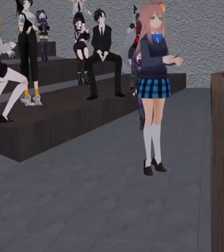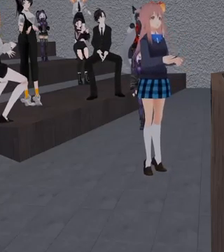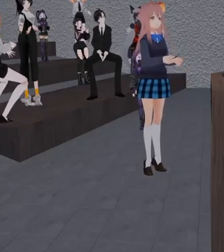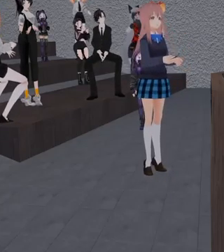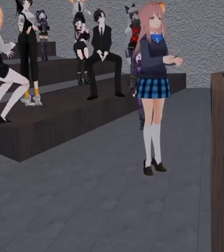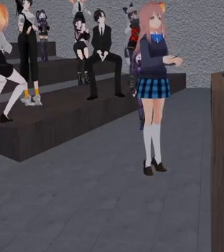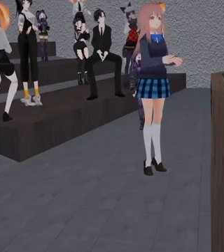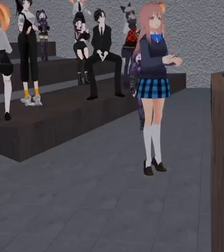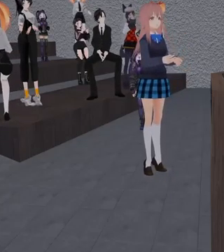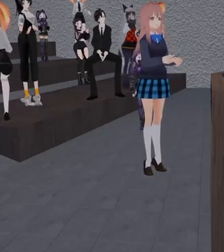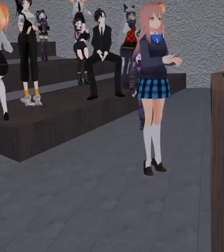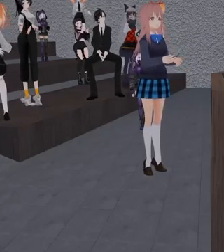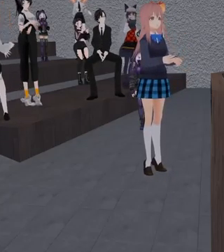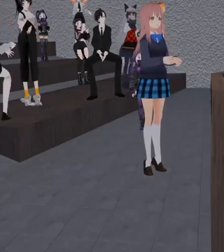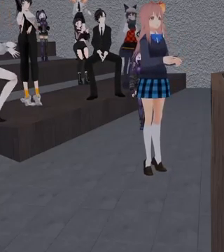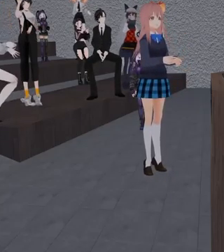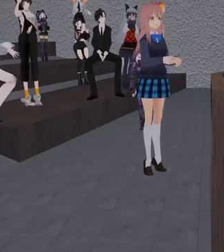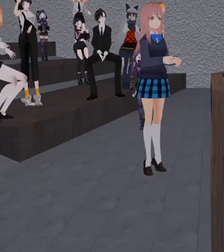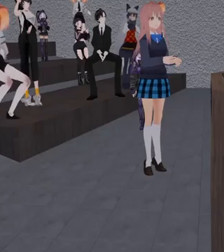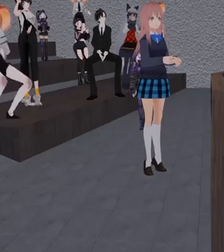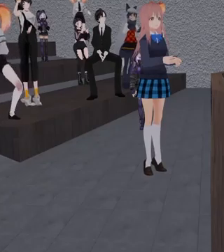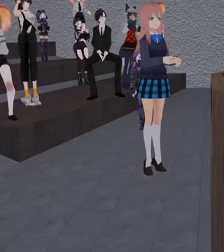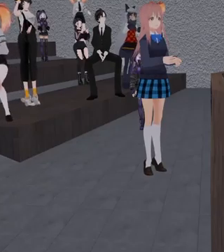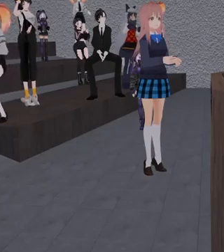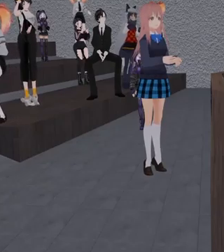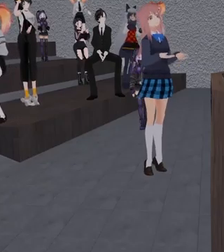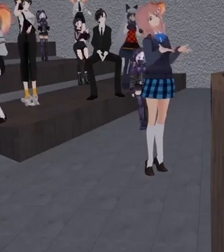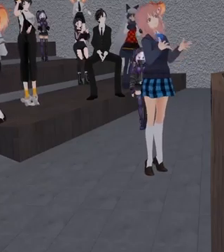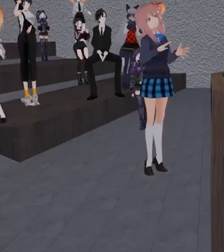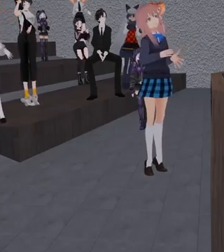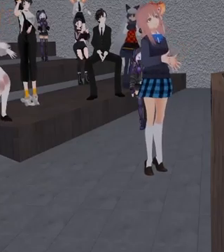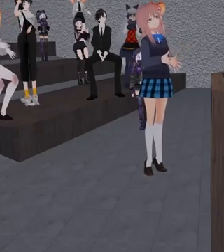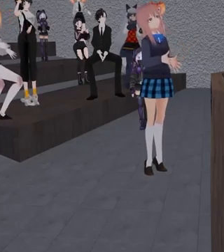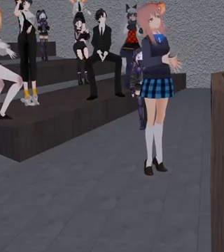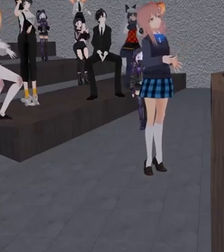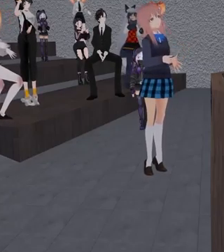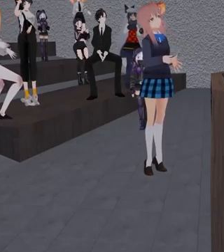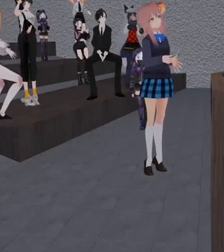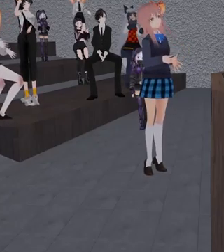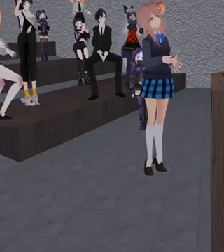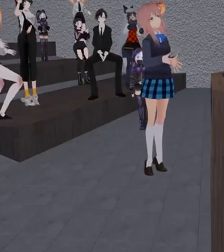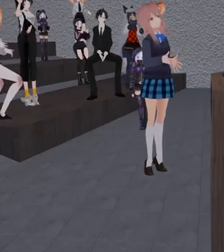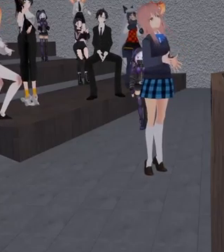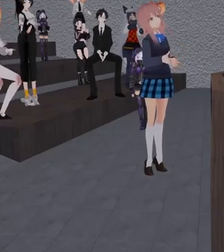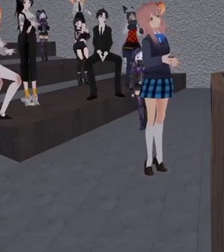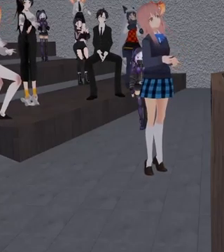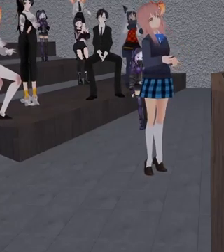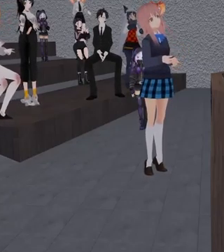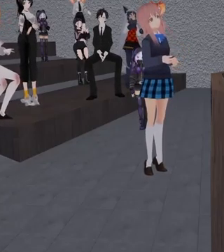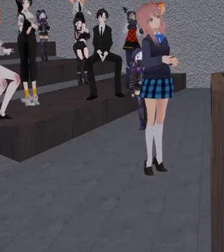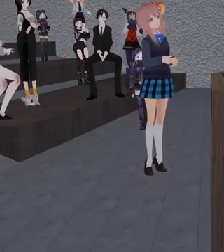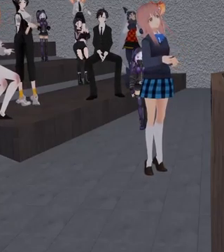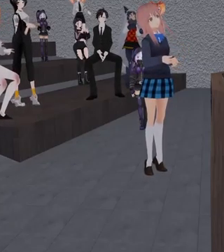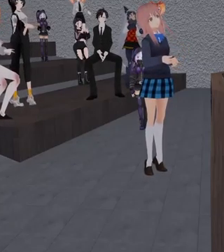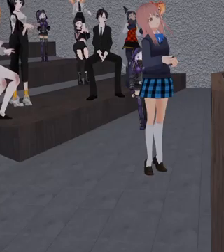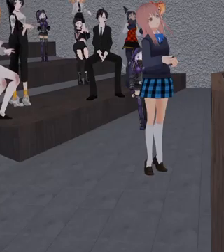just say, like, red dog is whatever. But the most clear way